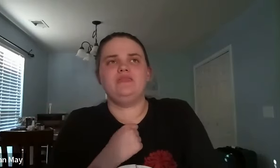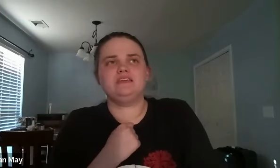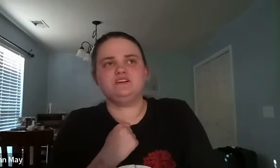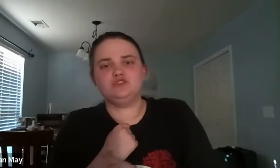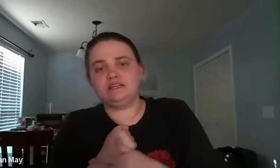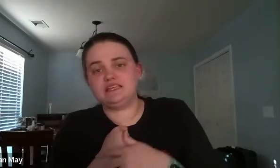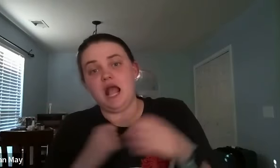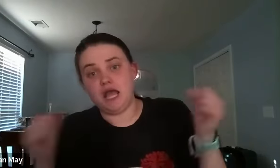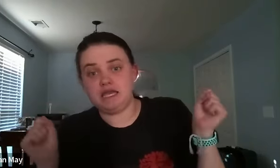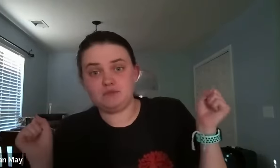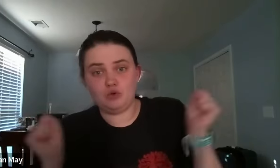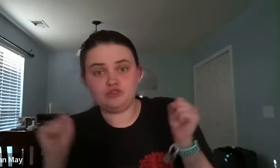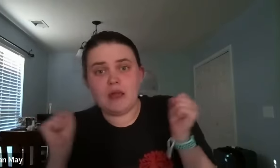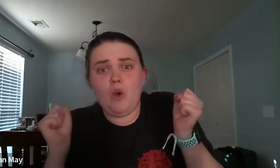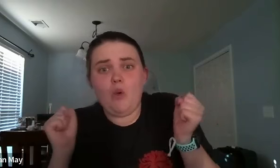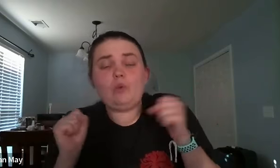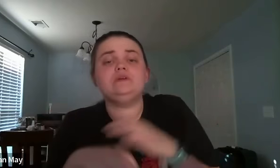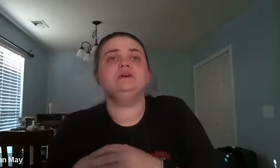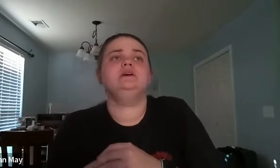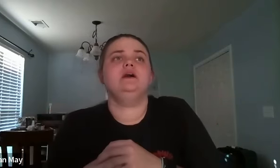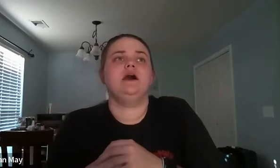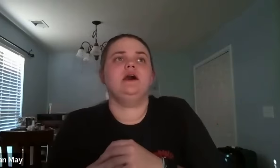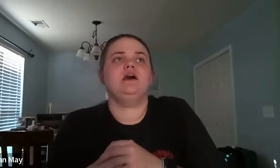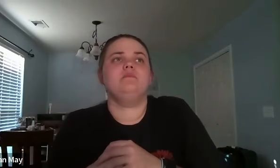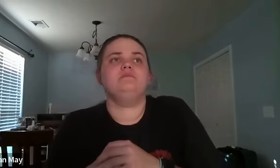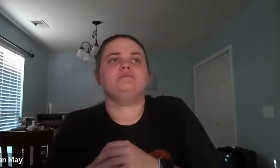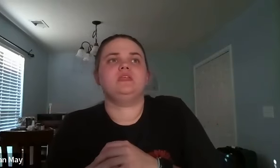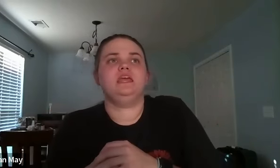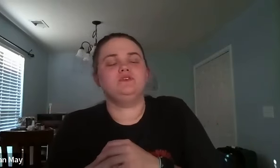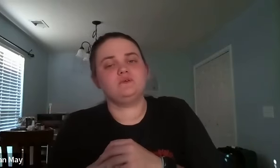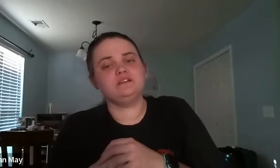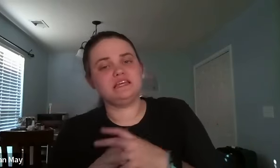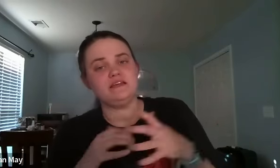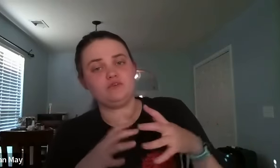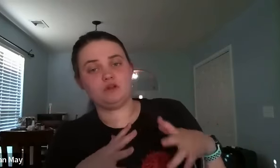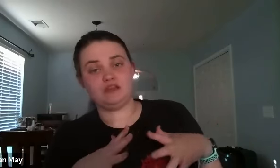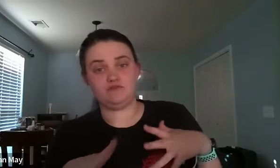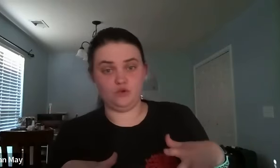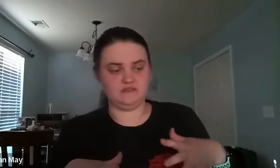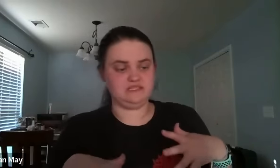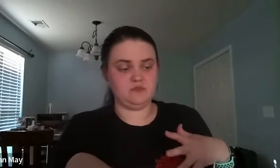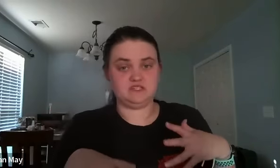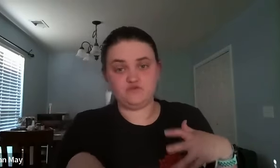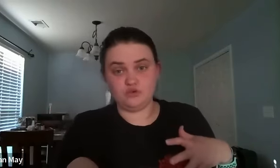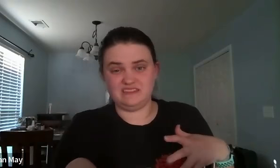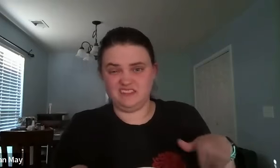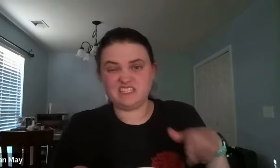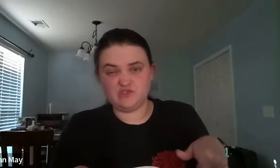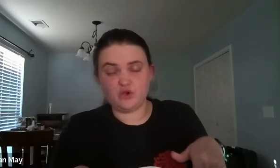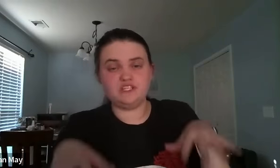That's also like saying I am cold, so I'm cold. If you're going to say like the word like frozen, like something is frozen, like this is frozen, you